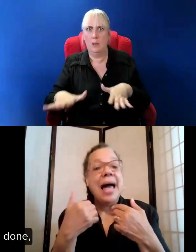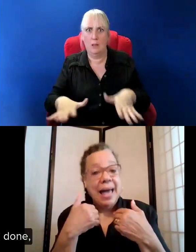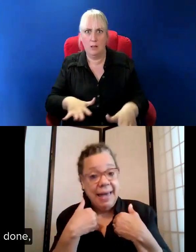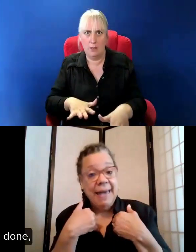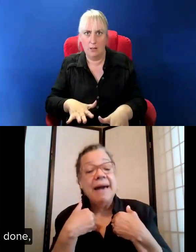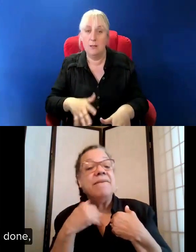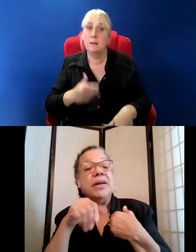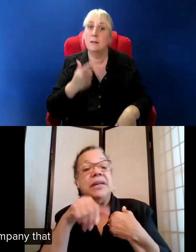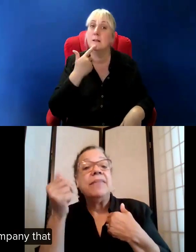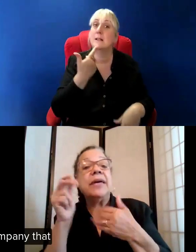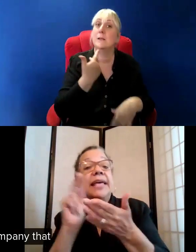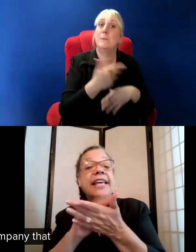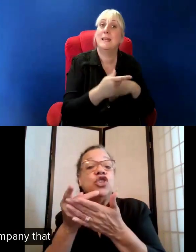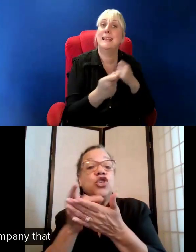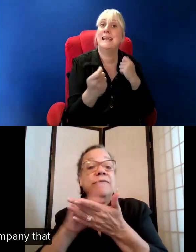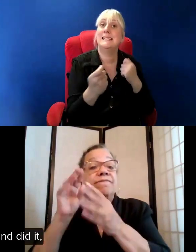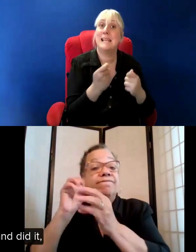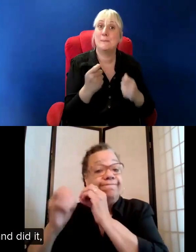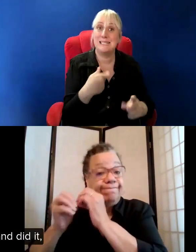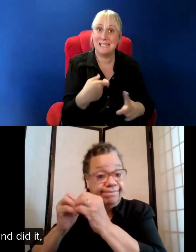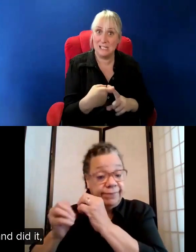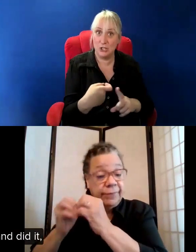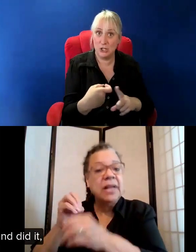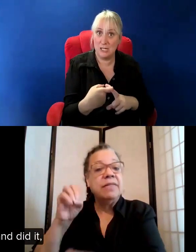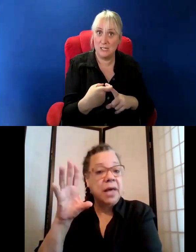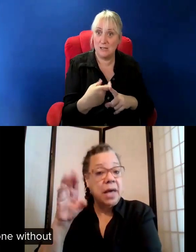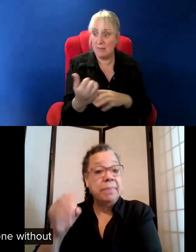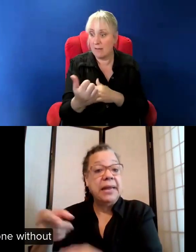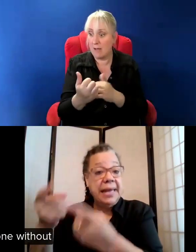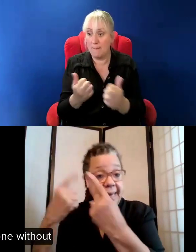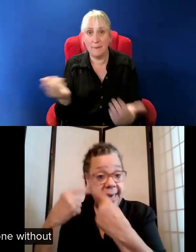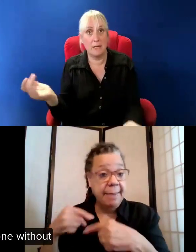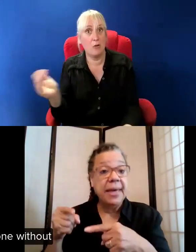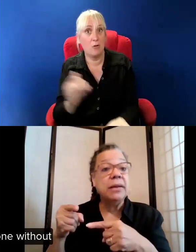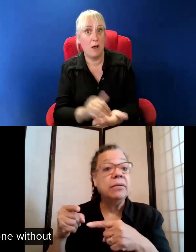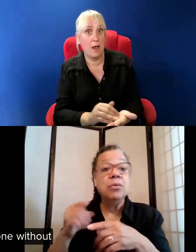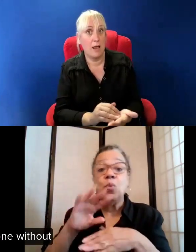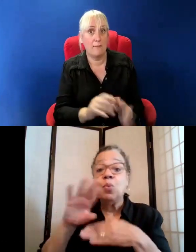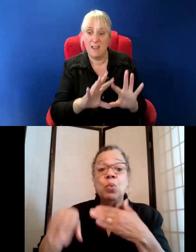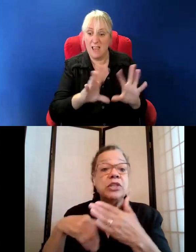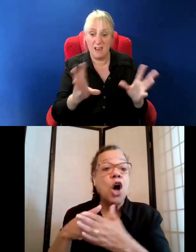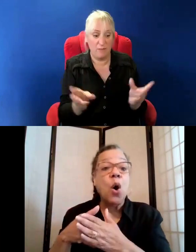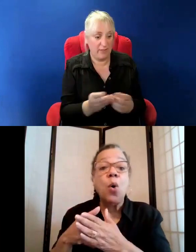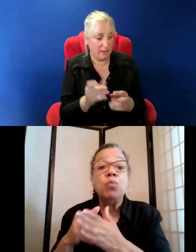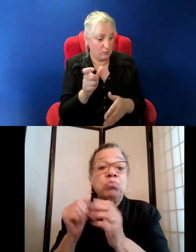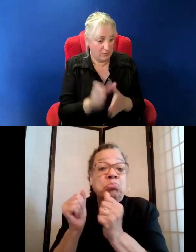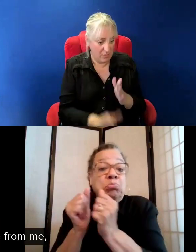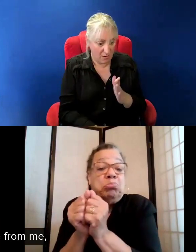adapted kitchen done, and the company that came in and did it, it was all done without any